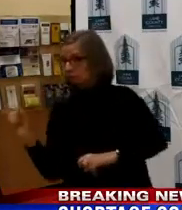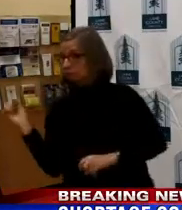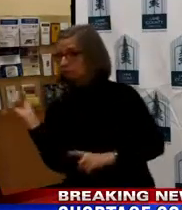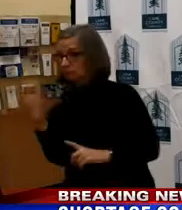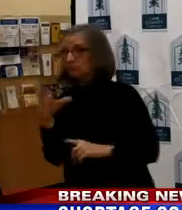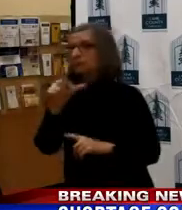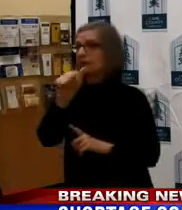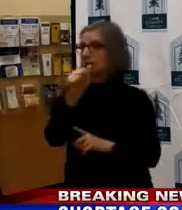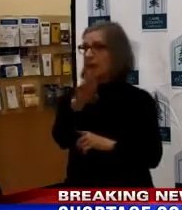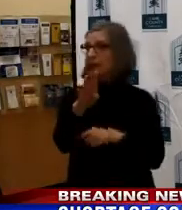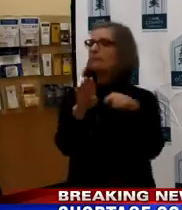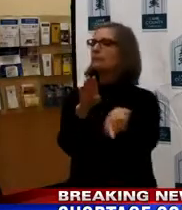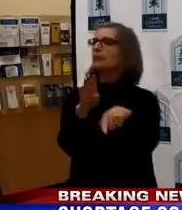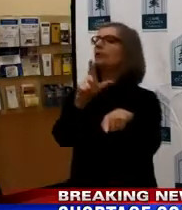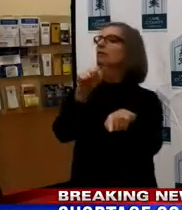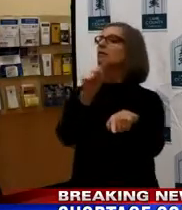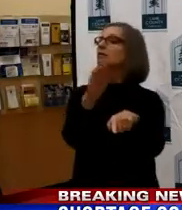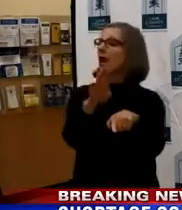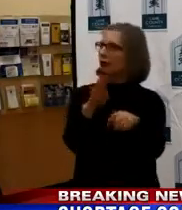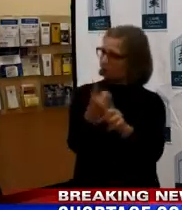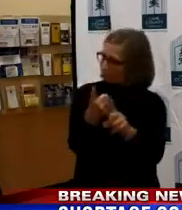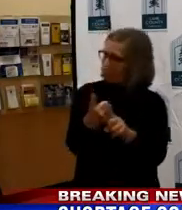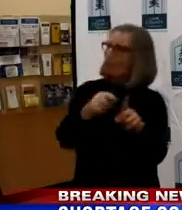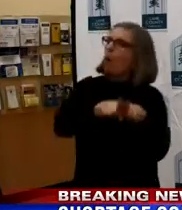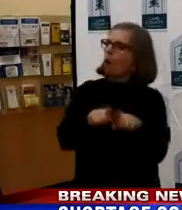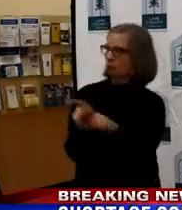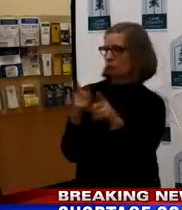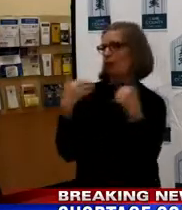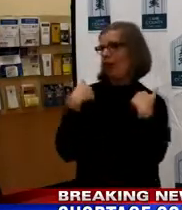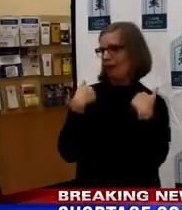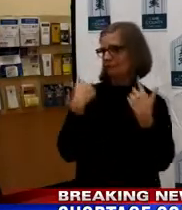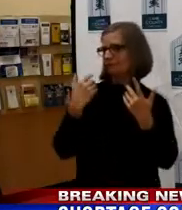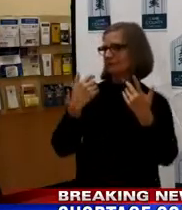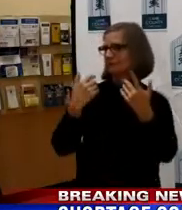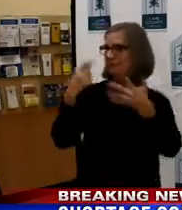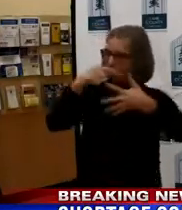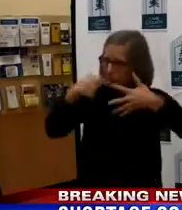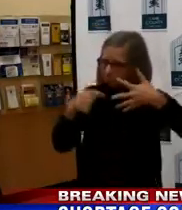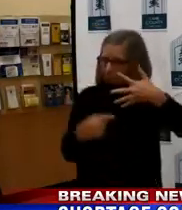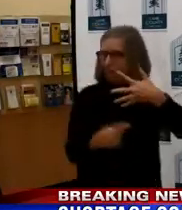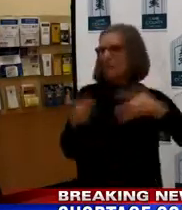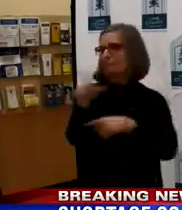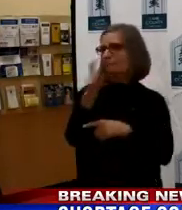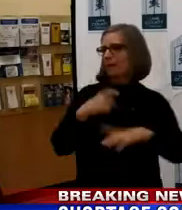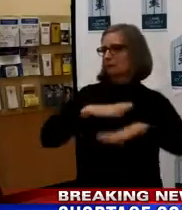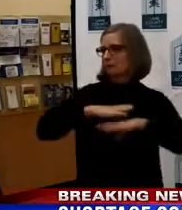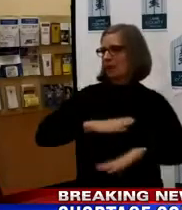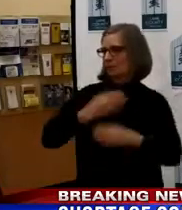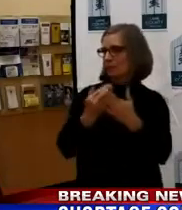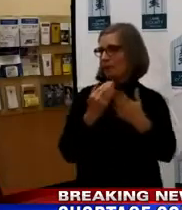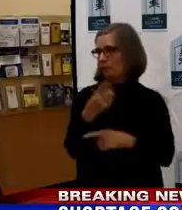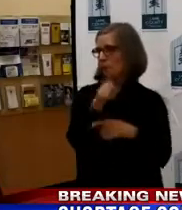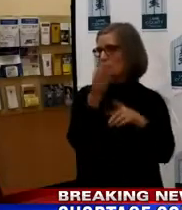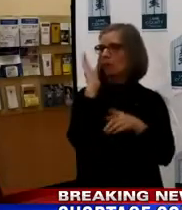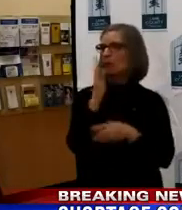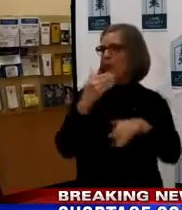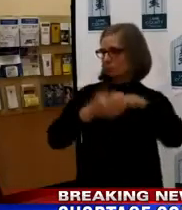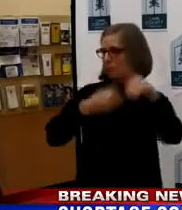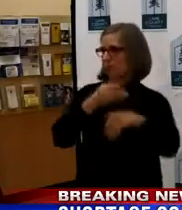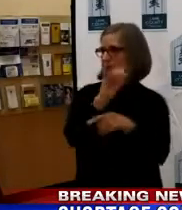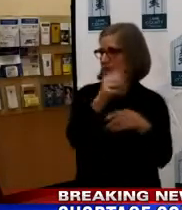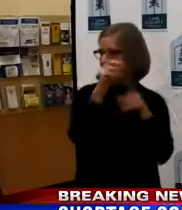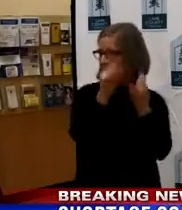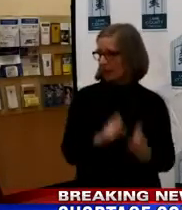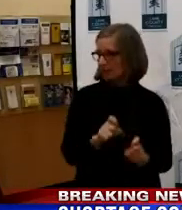will test. You know, again, that is to preserve those resources. The state public health lab up in Hillsborough is only testing